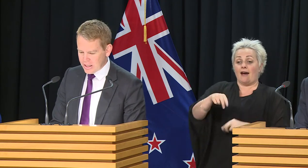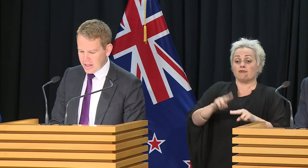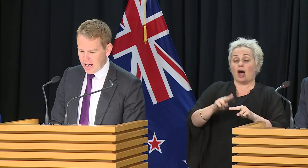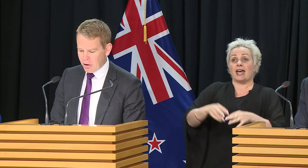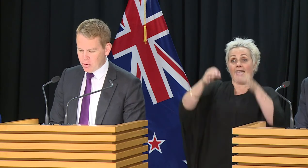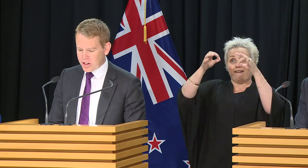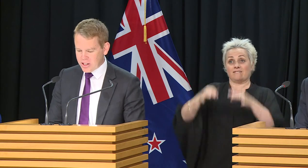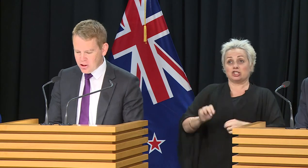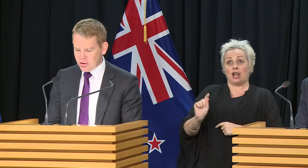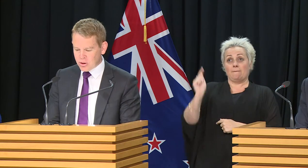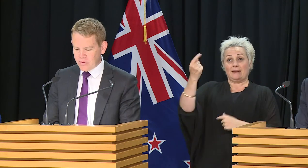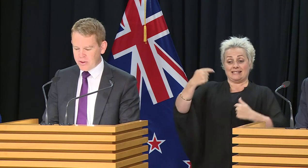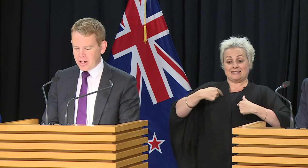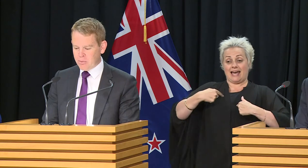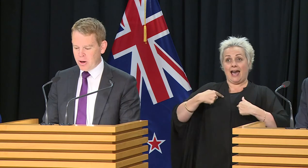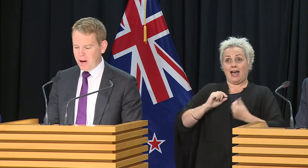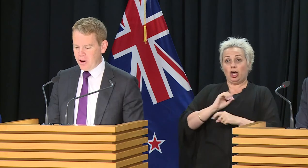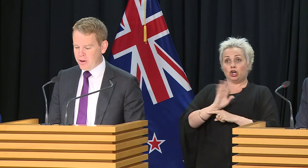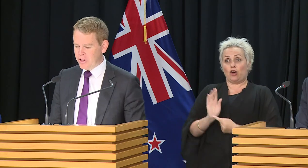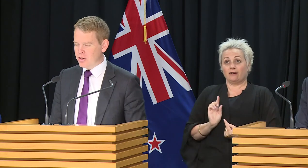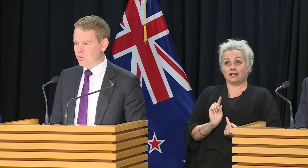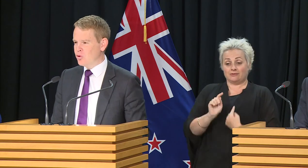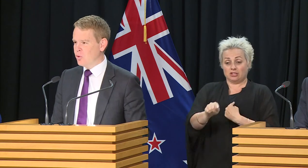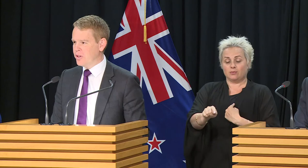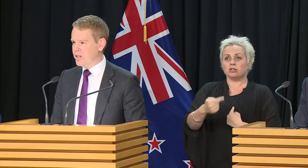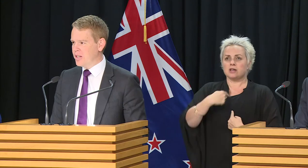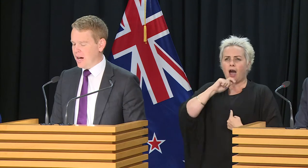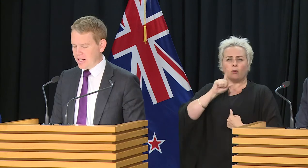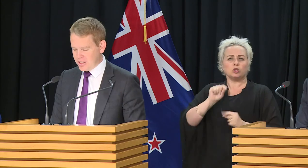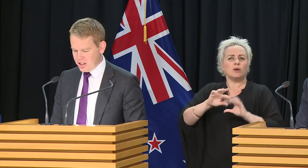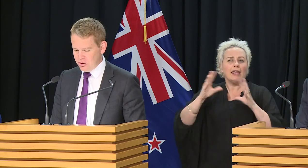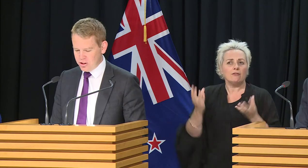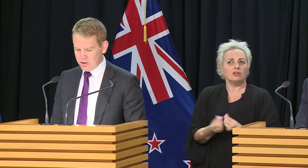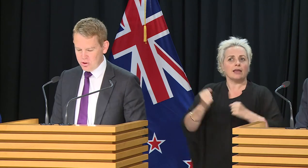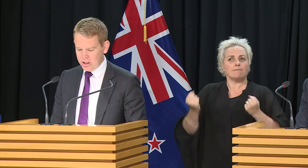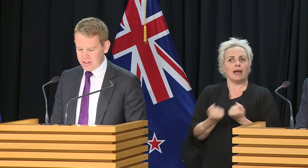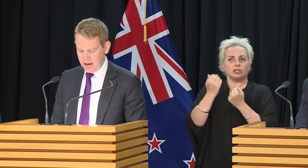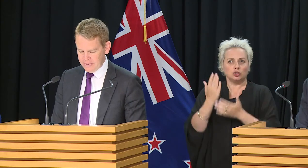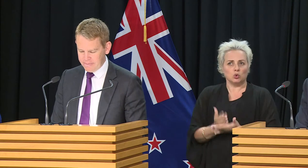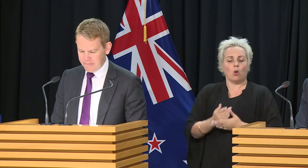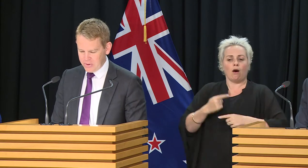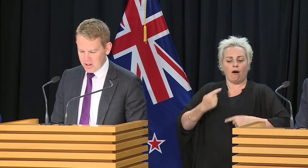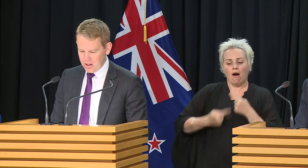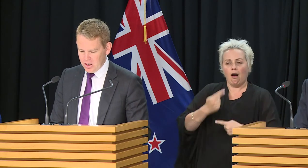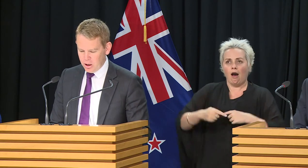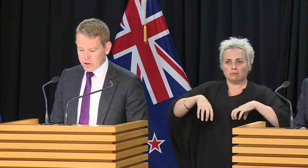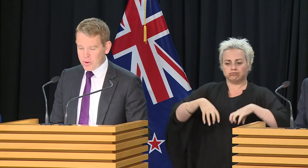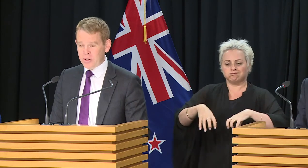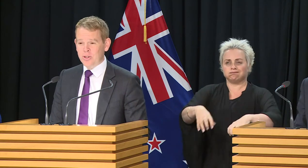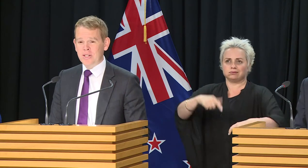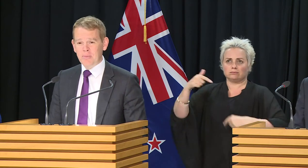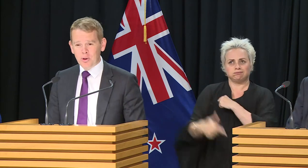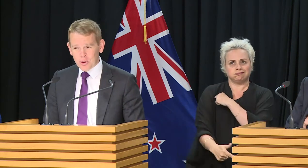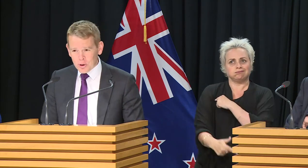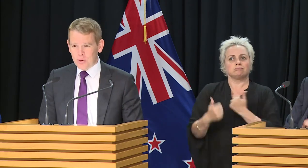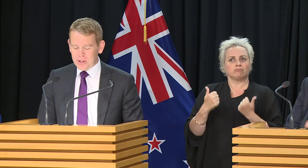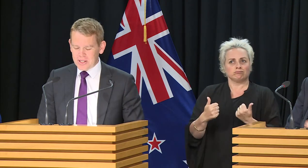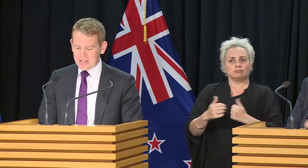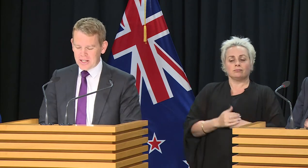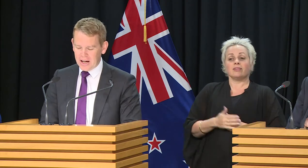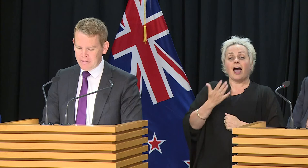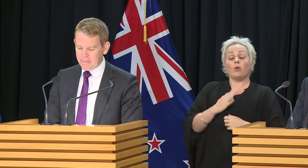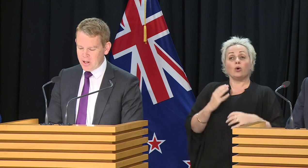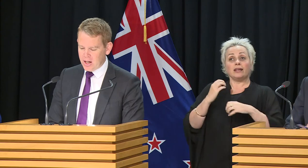officially, I'll continue to do everything in my power to ensure that it continues to do just that. I want to end on some good